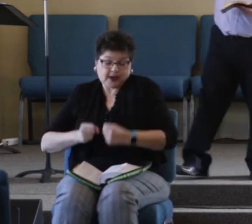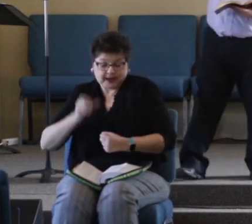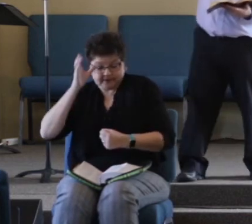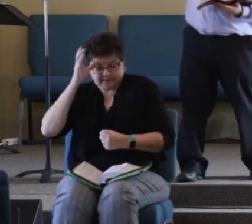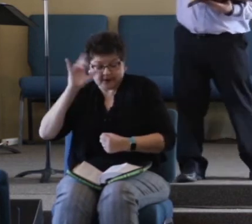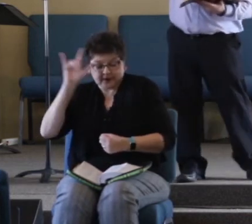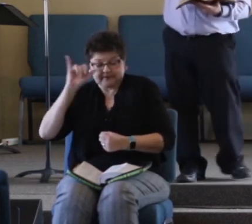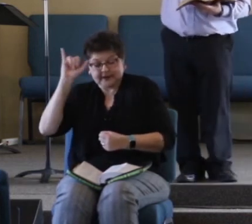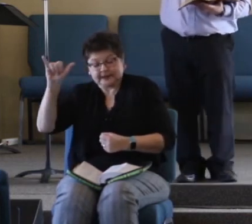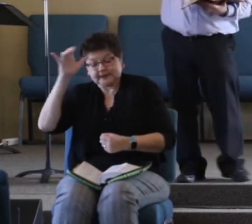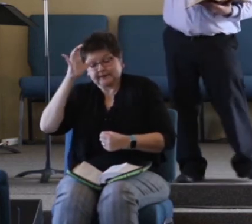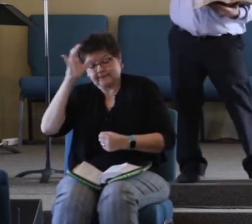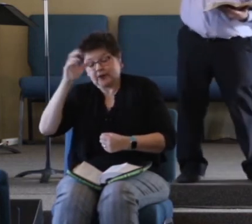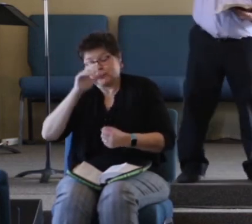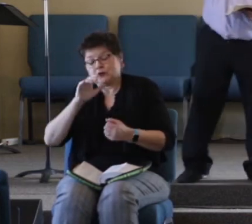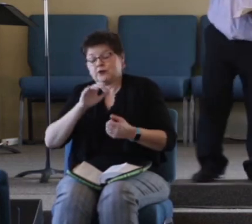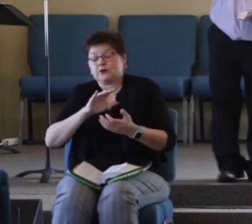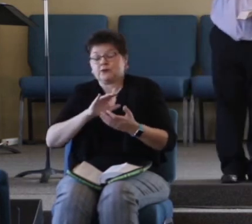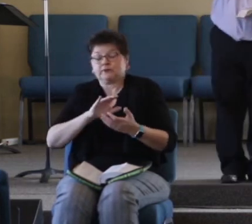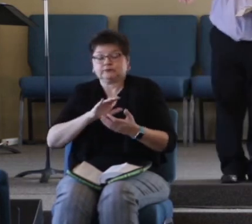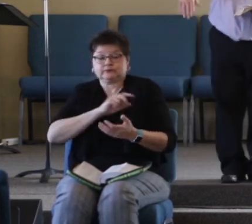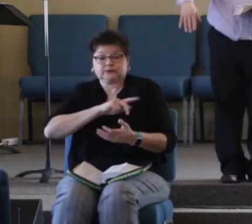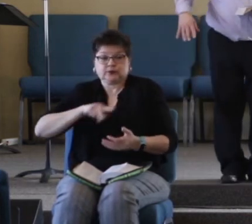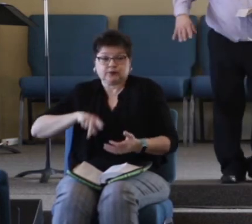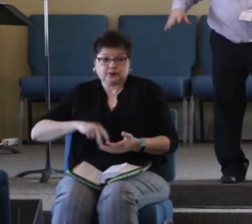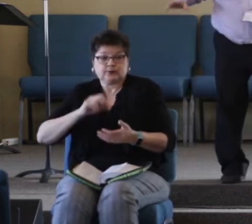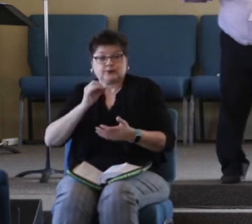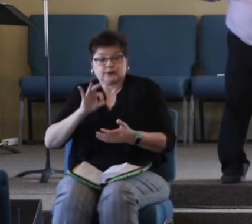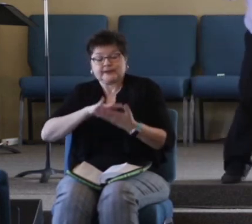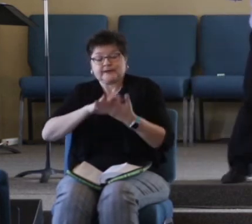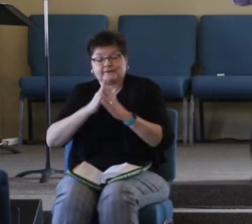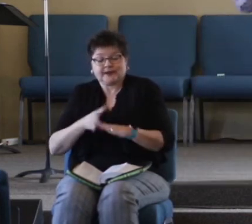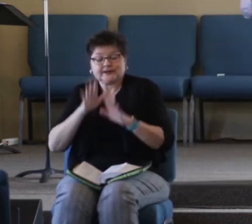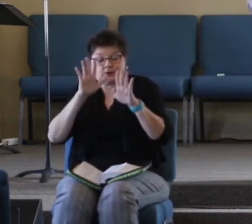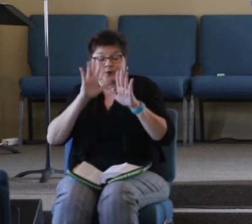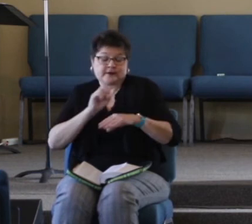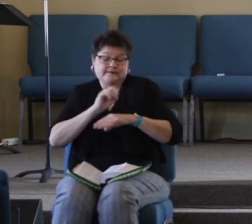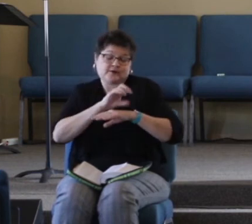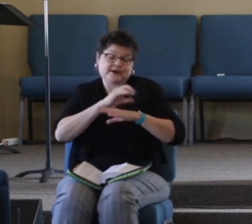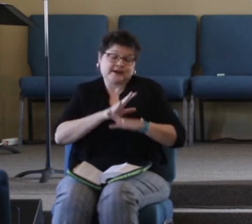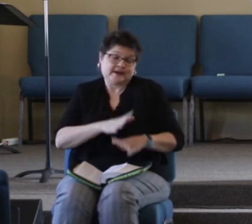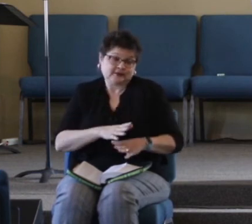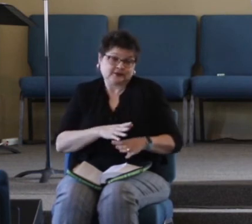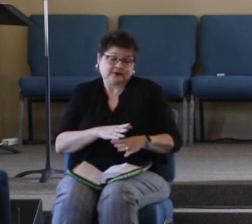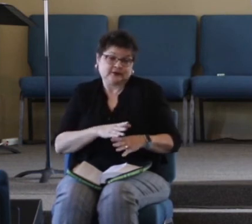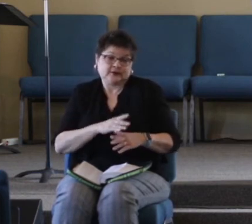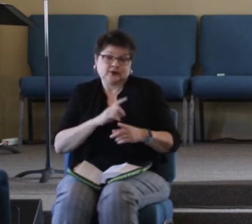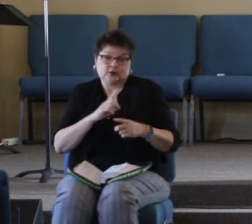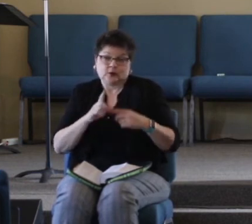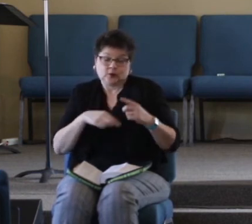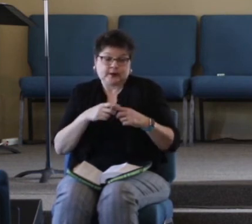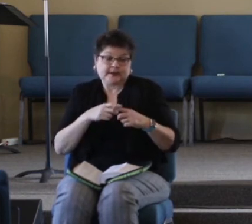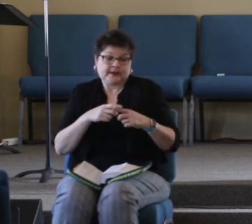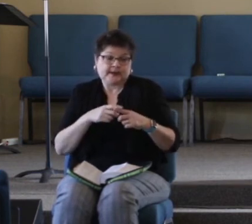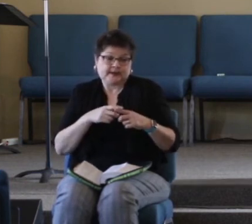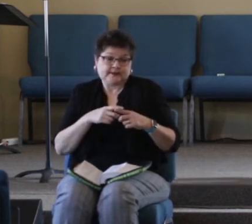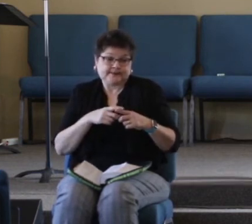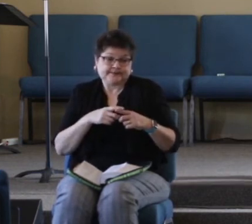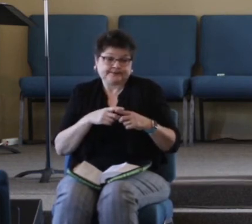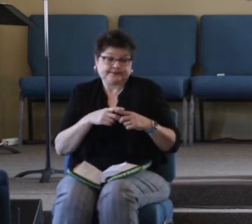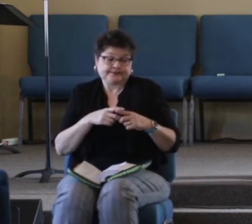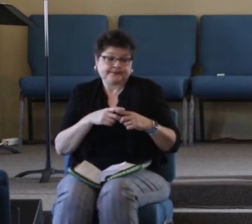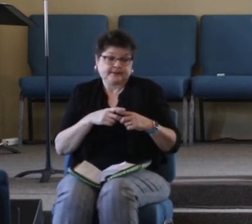everlasting father, the prince of peace, the wonderful counselor. Jesus did it all, and he accomplished it all through his life,